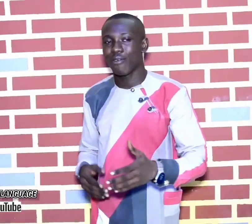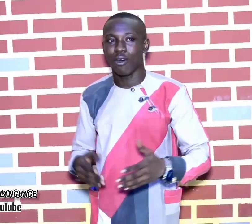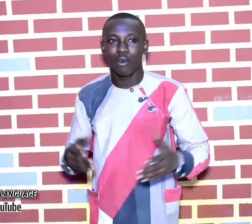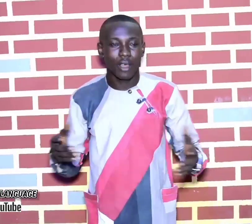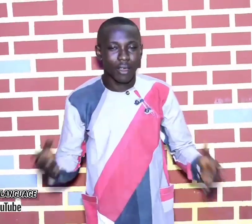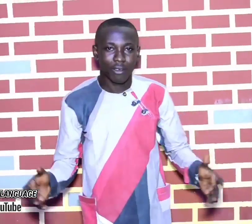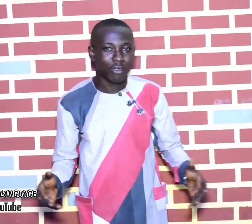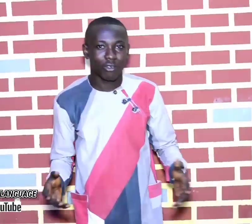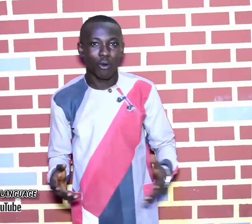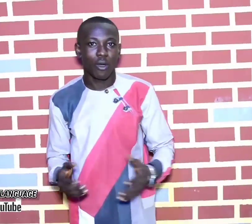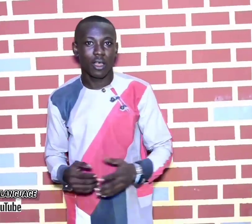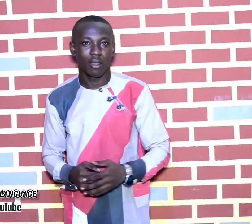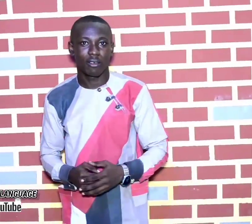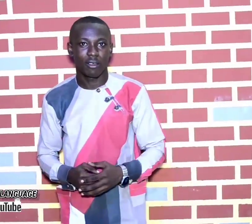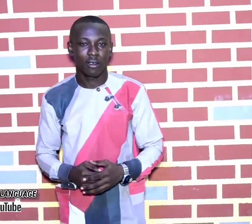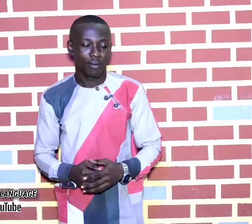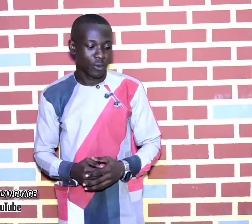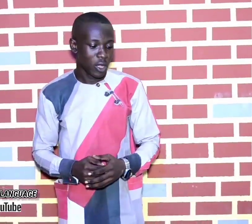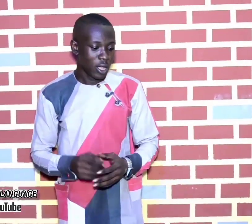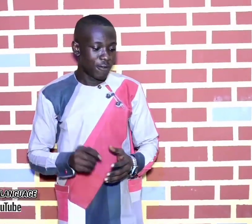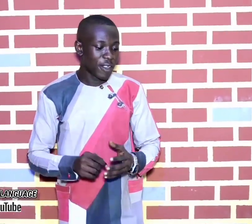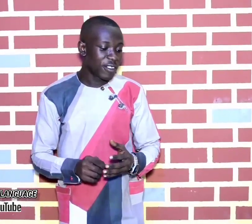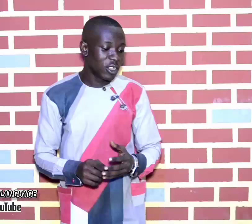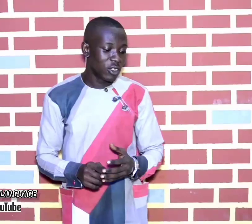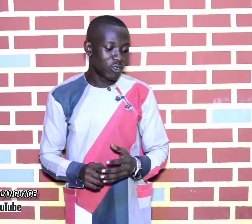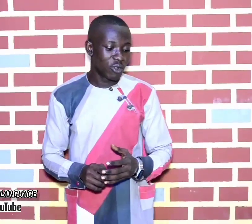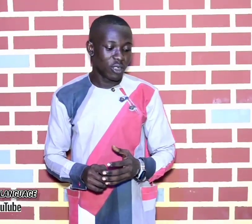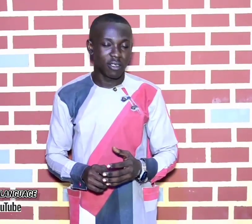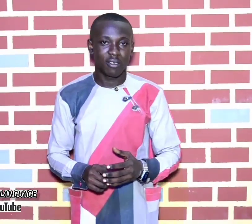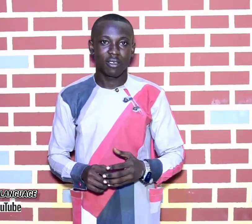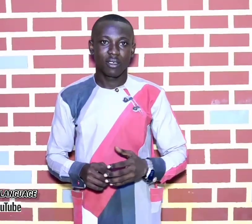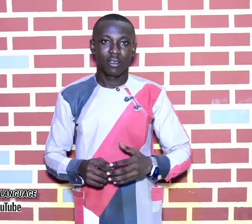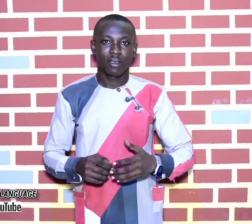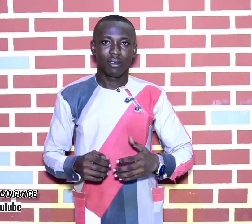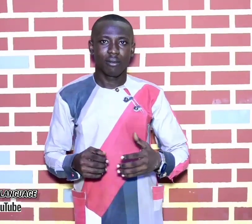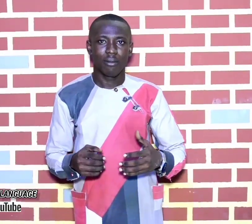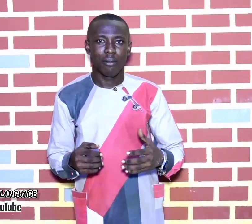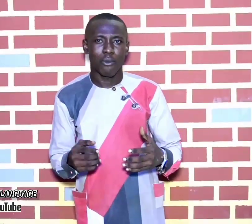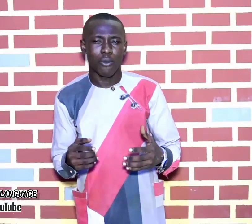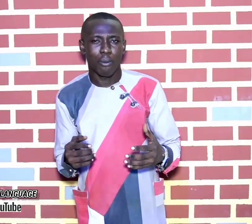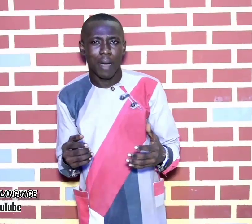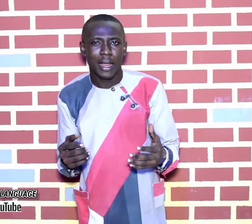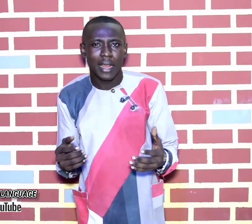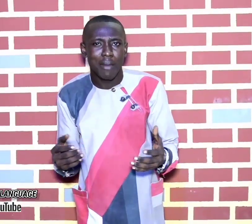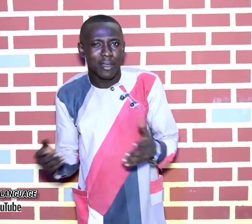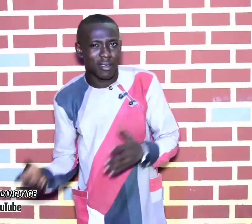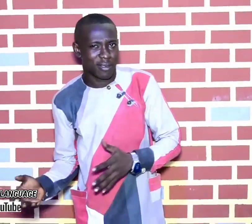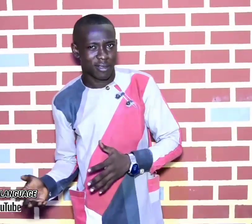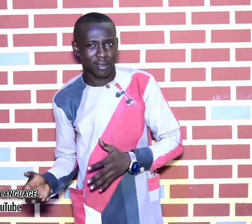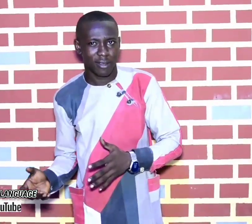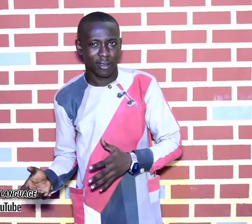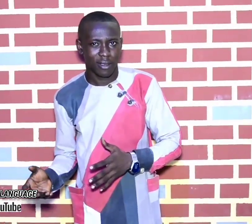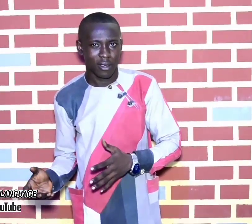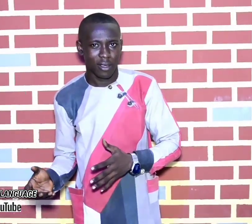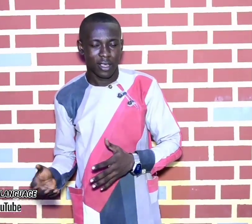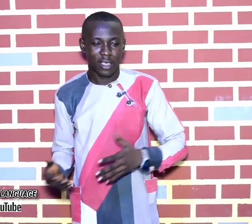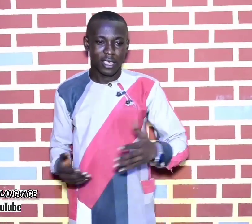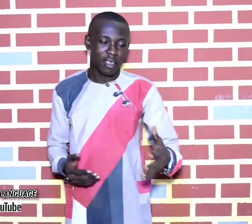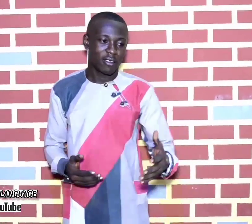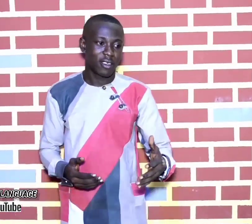or someone else. The first thing you need to know is, my name is, in case